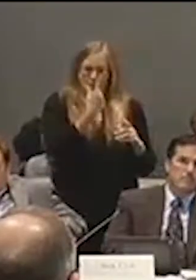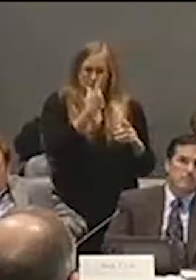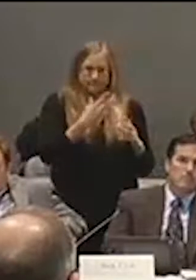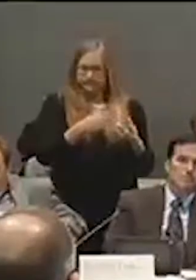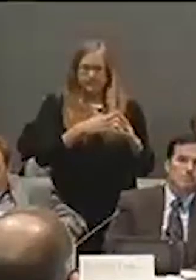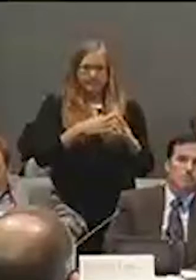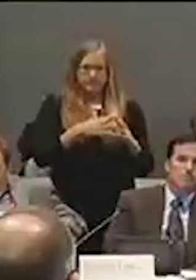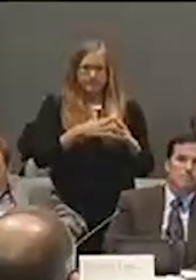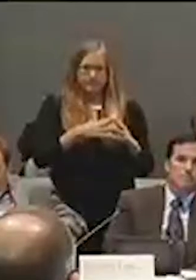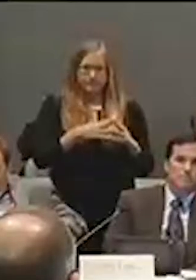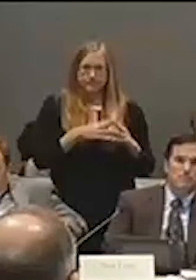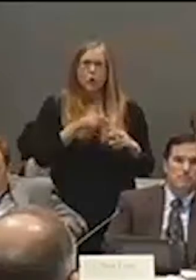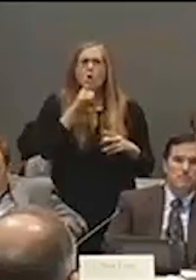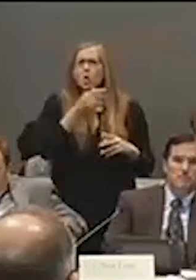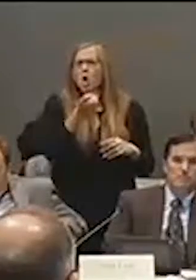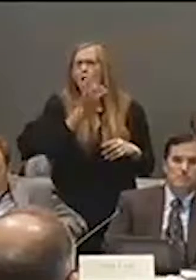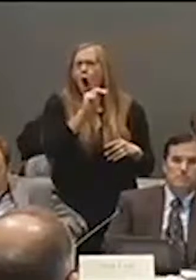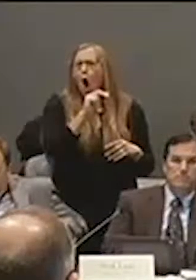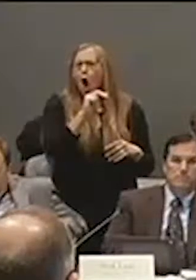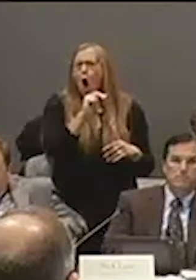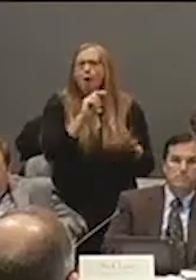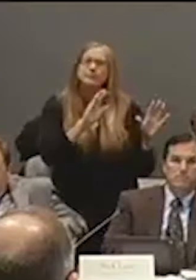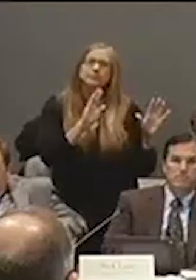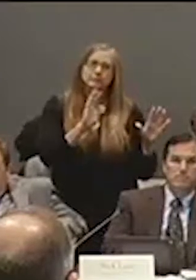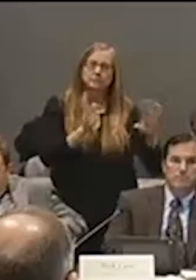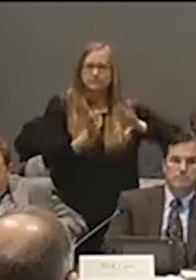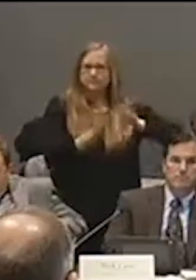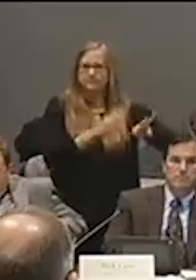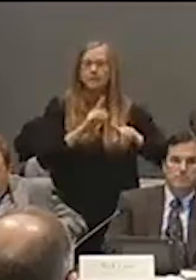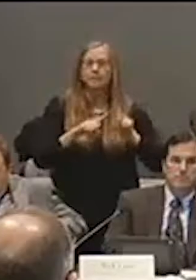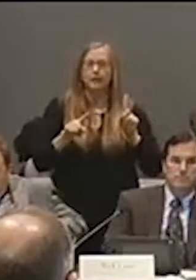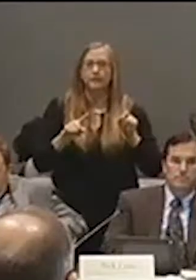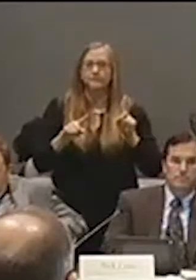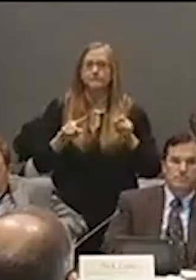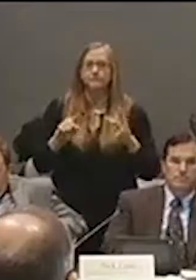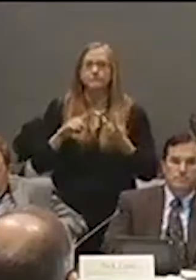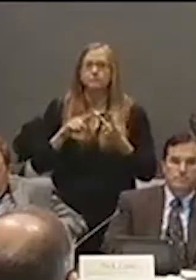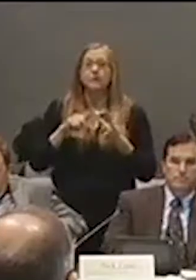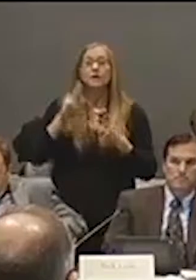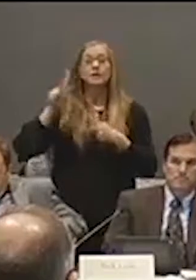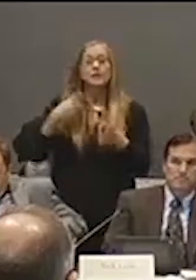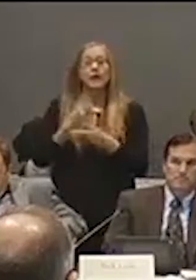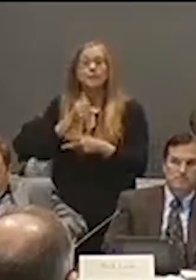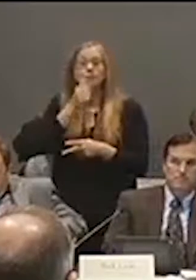that's a dichotomous thing, who owns the assets. The other forms of privatization involve private